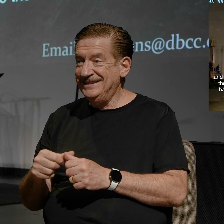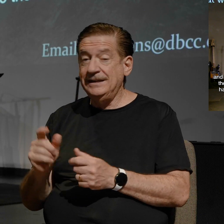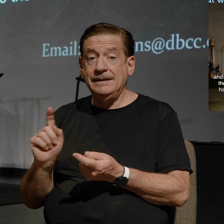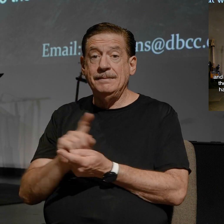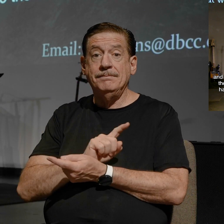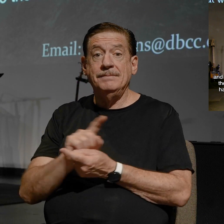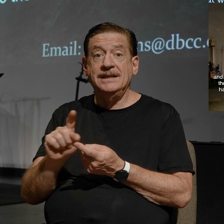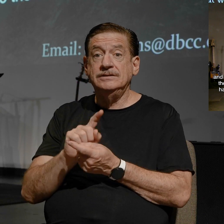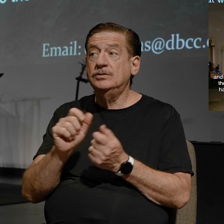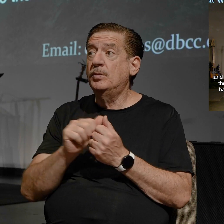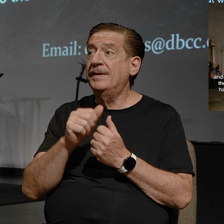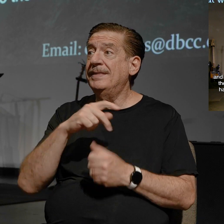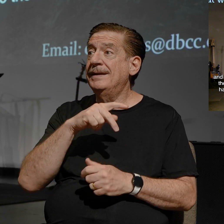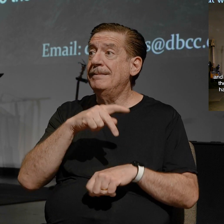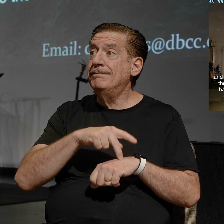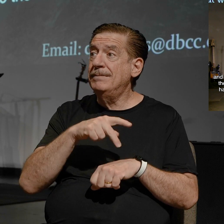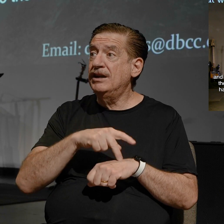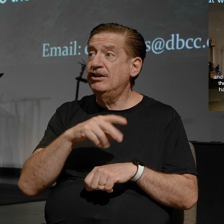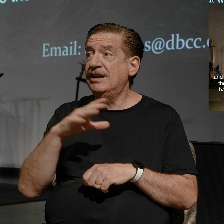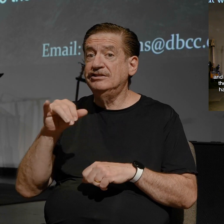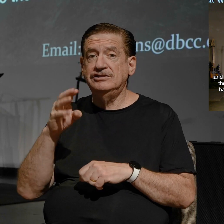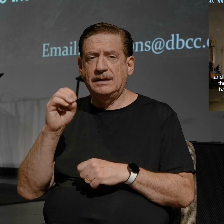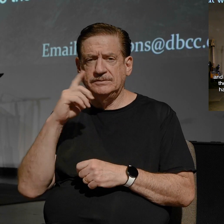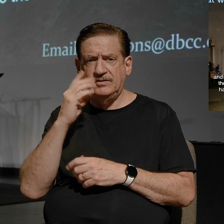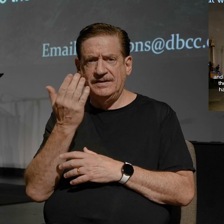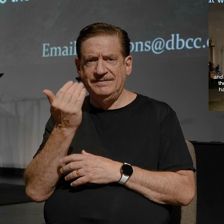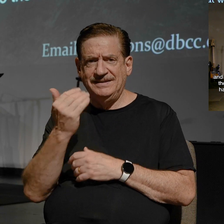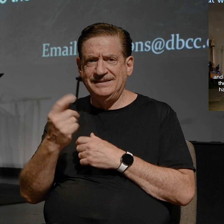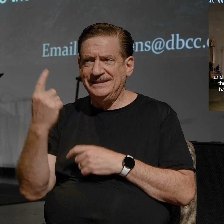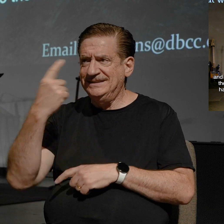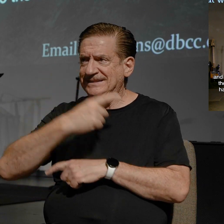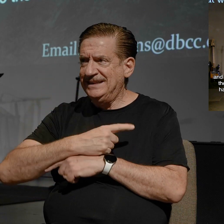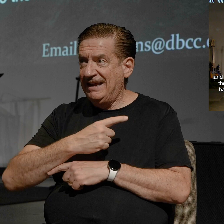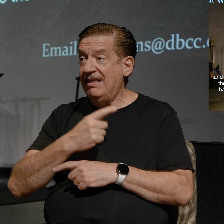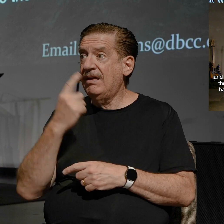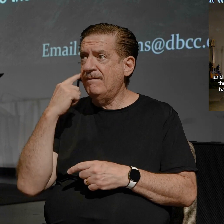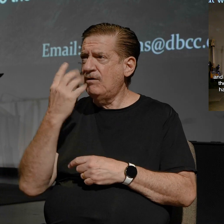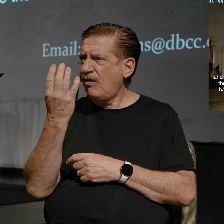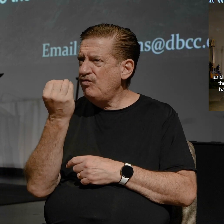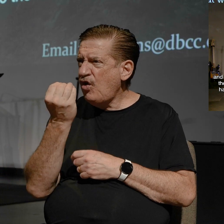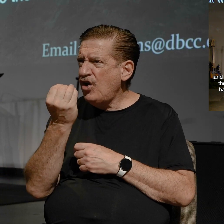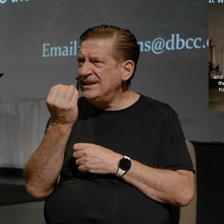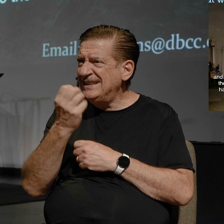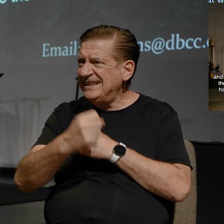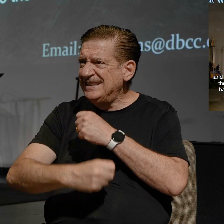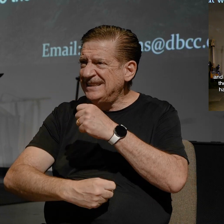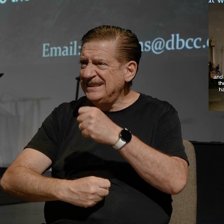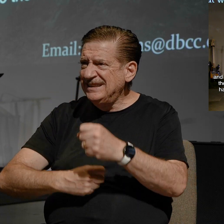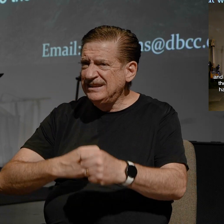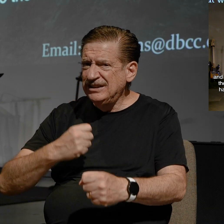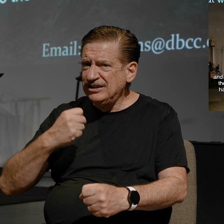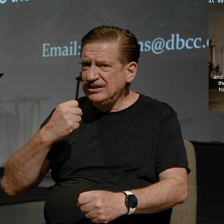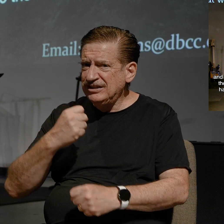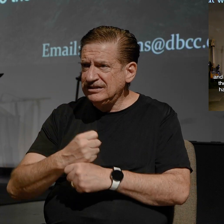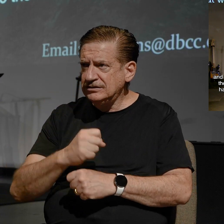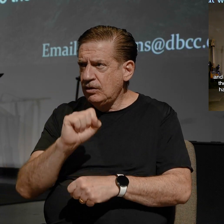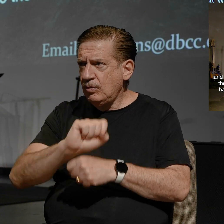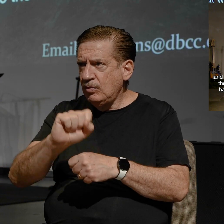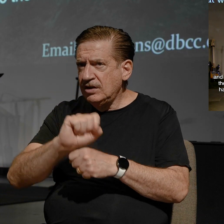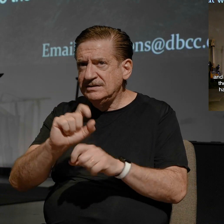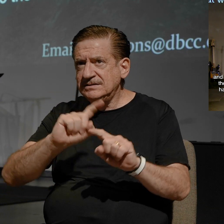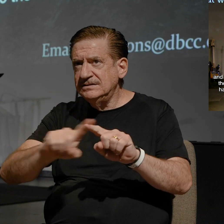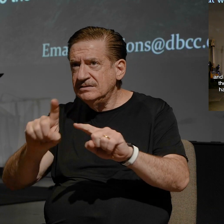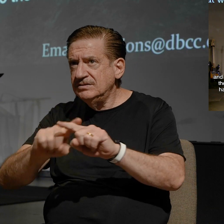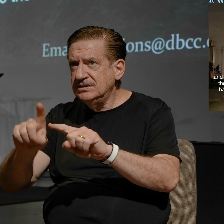with Peter and James for 15 days, and then he, for 14 years, works in various